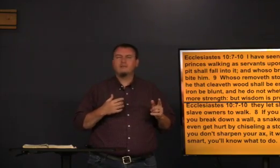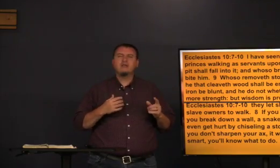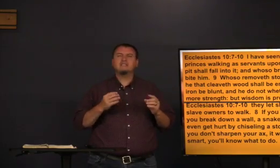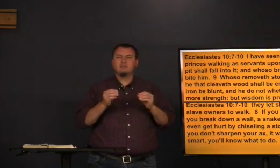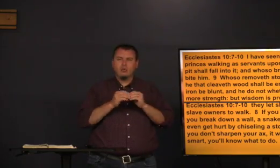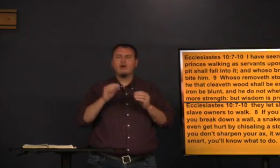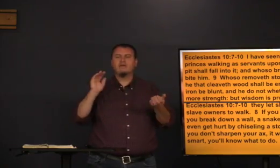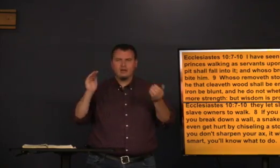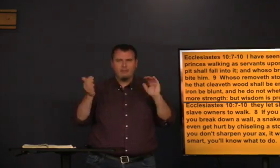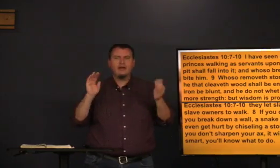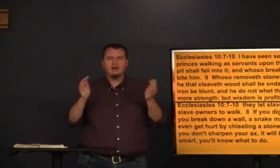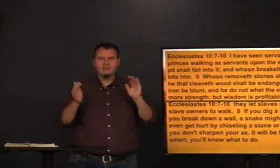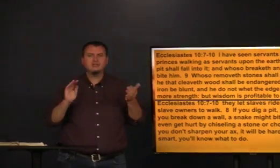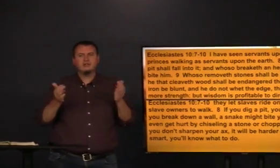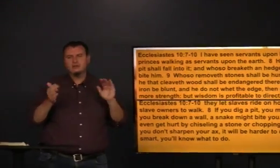It's more of a comparison.